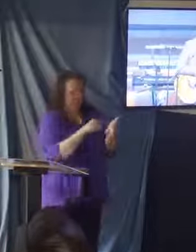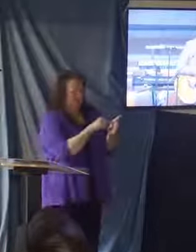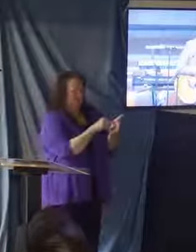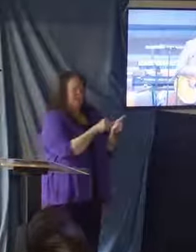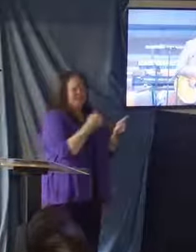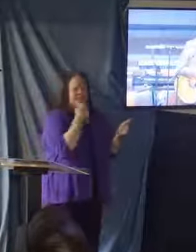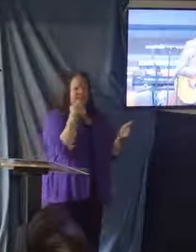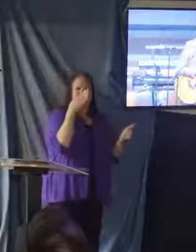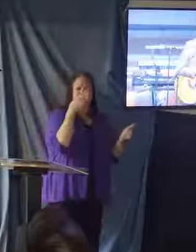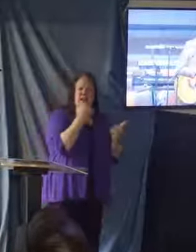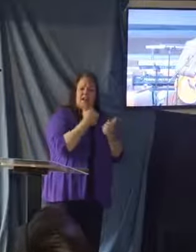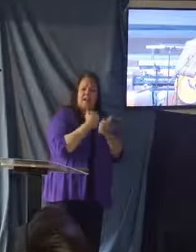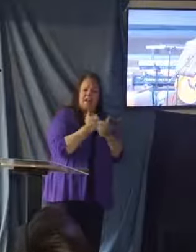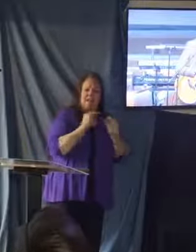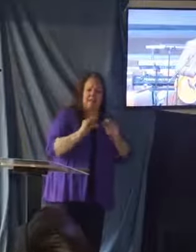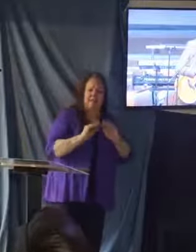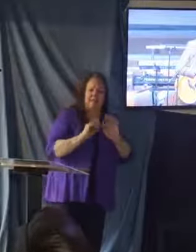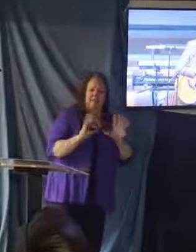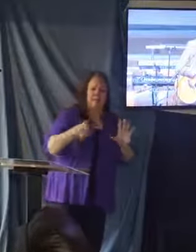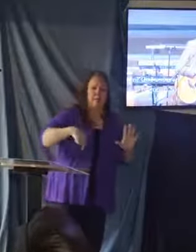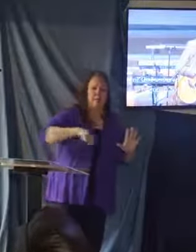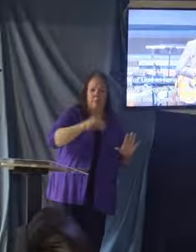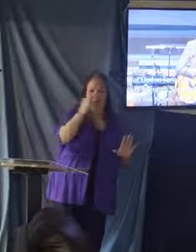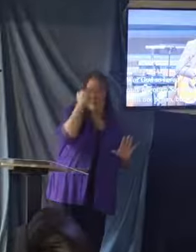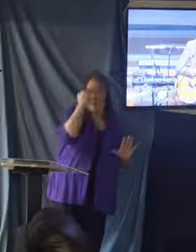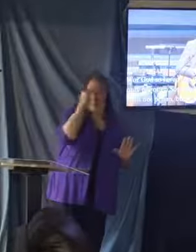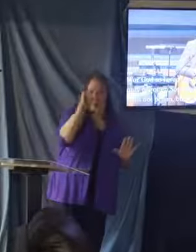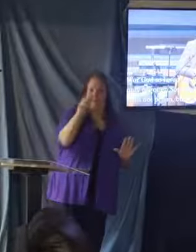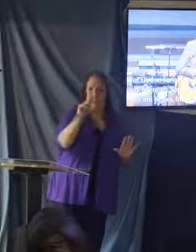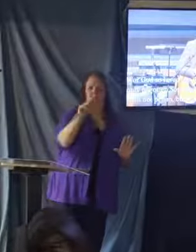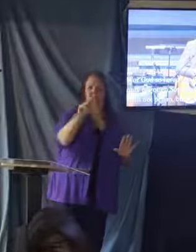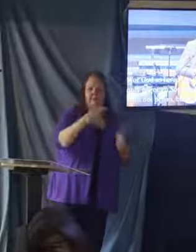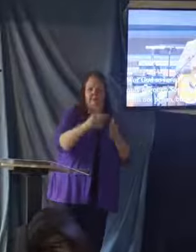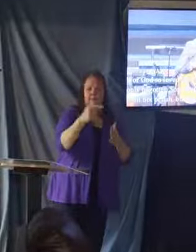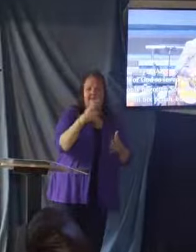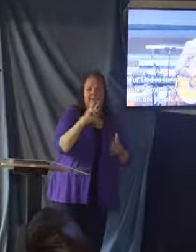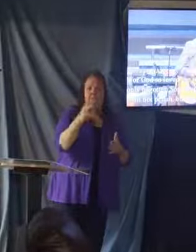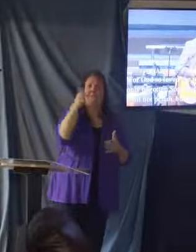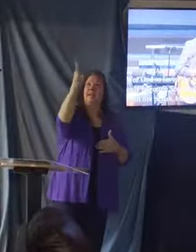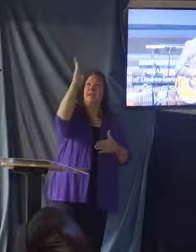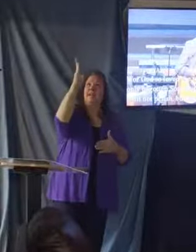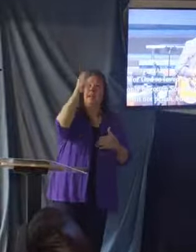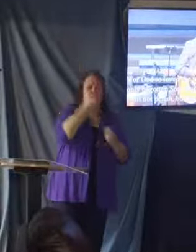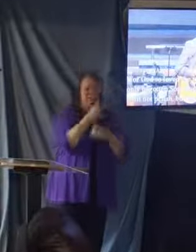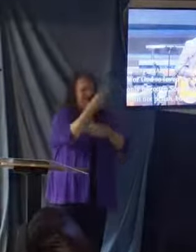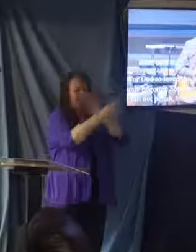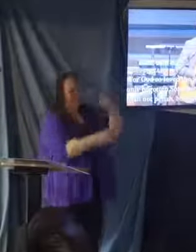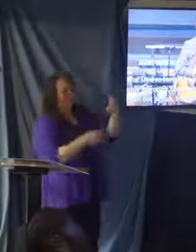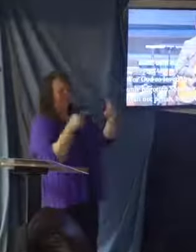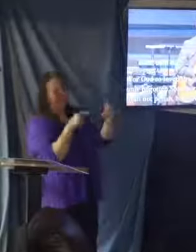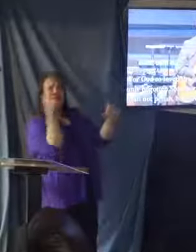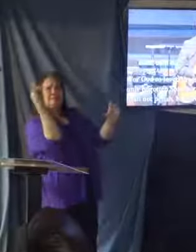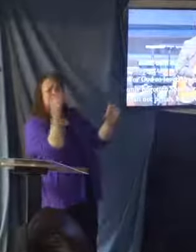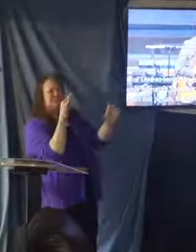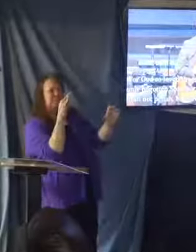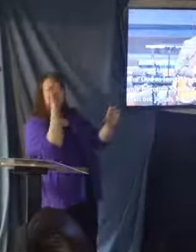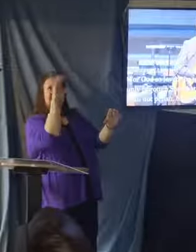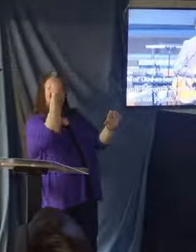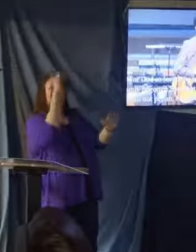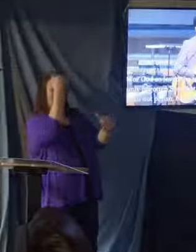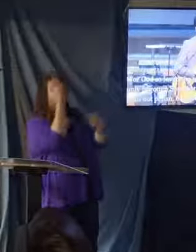God's love for us extremely well is one that we all know in John 3:16. For God so loved the world that he gave his only begotten